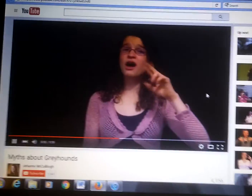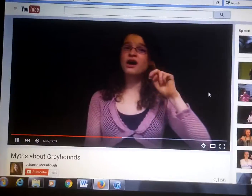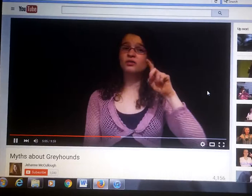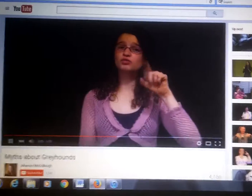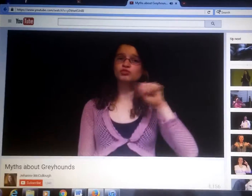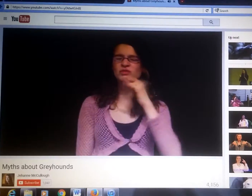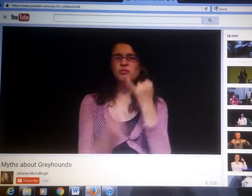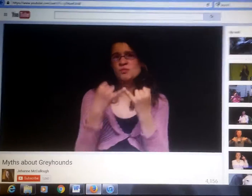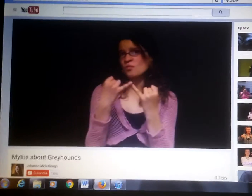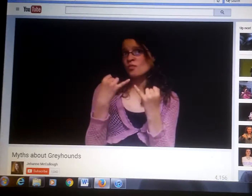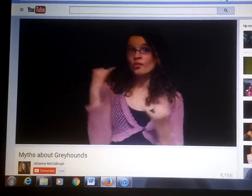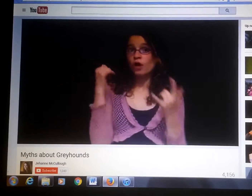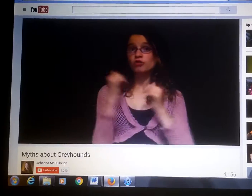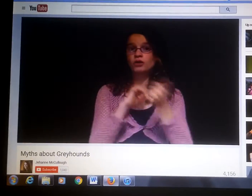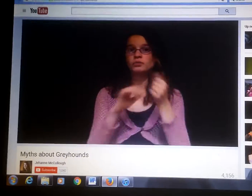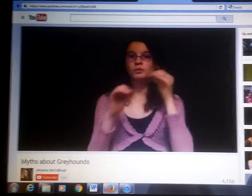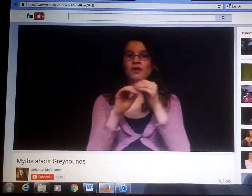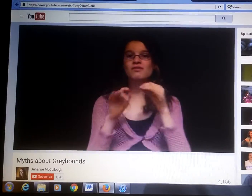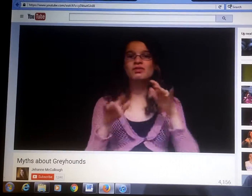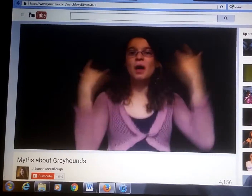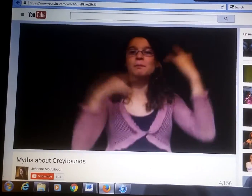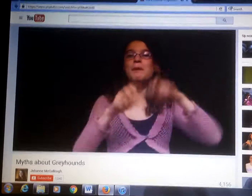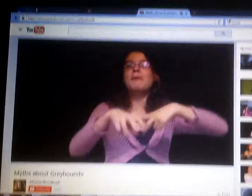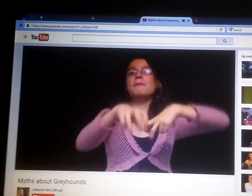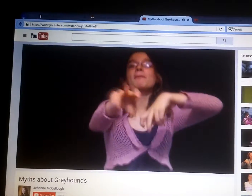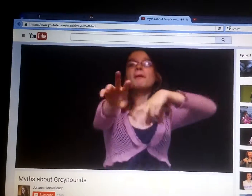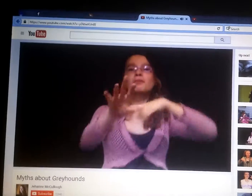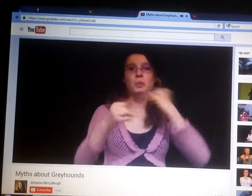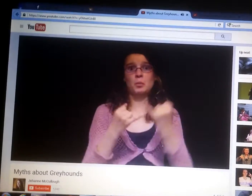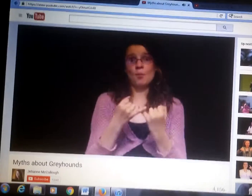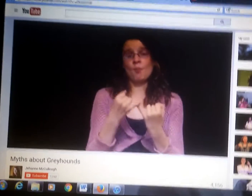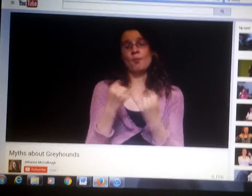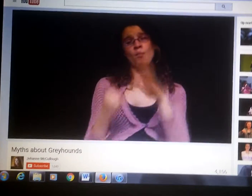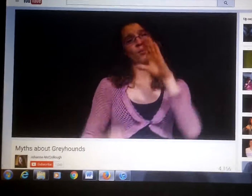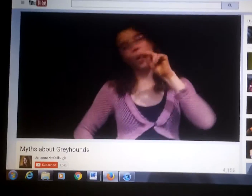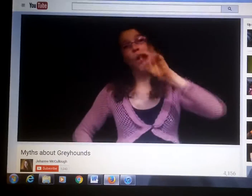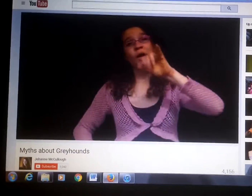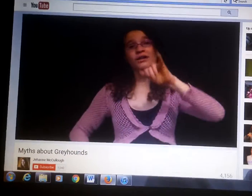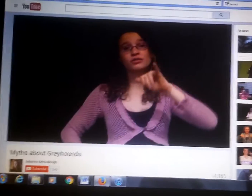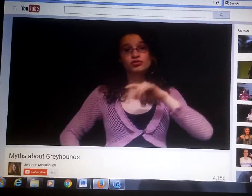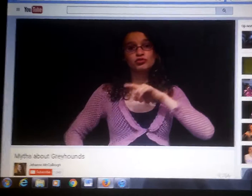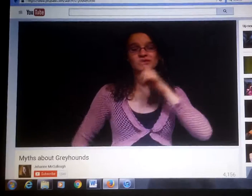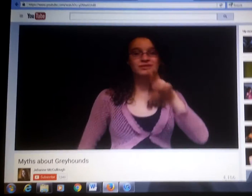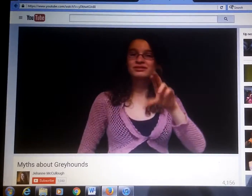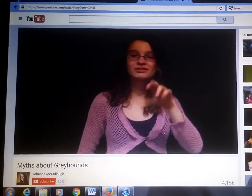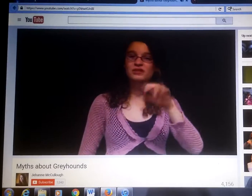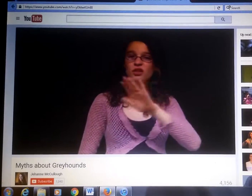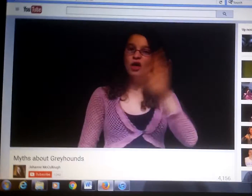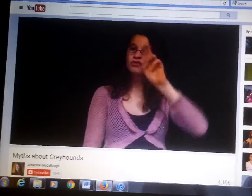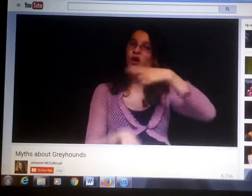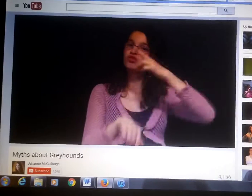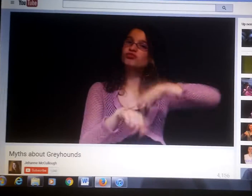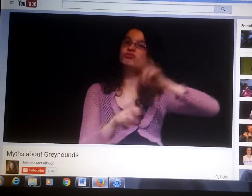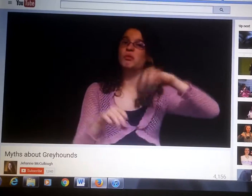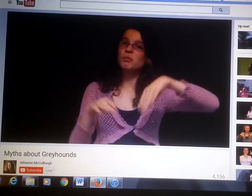Another myth that I hear a lot is that greyhounds are just, or another concern is that greyhounds are too long and skinny and bony.